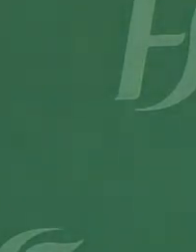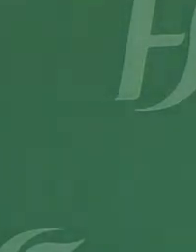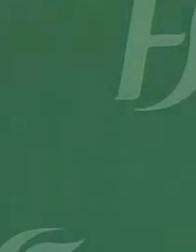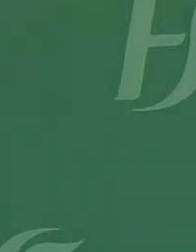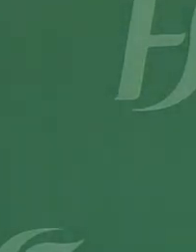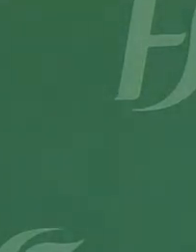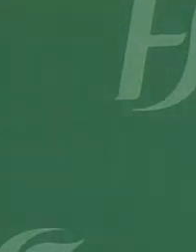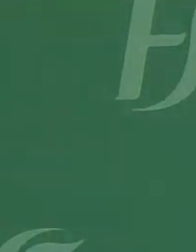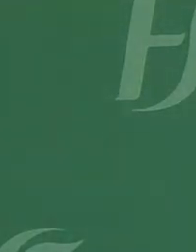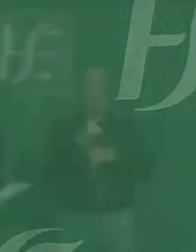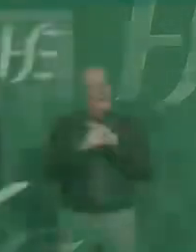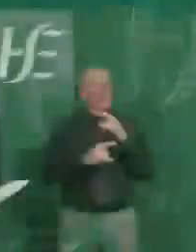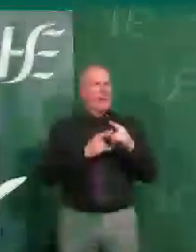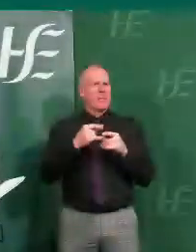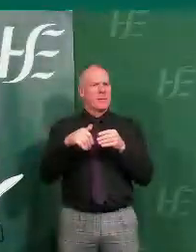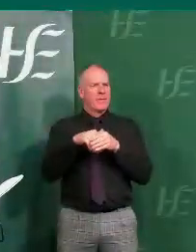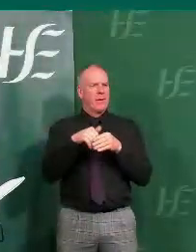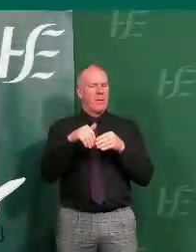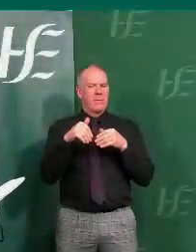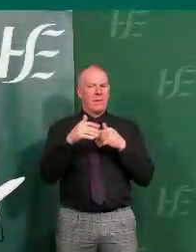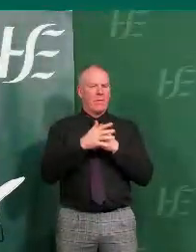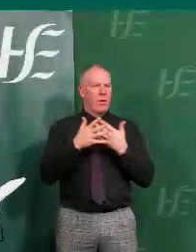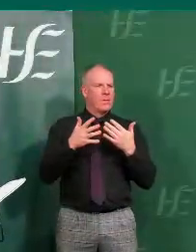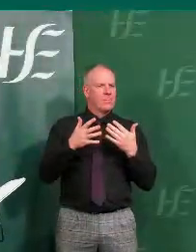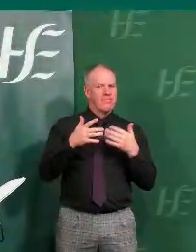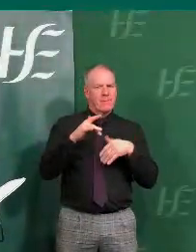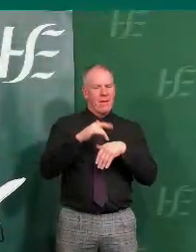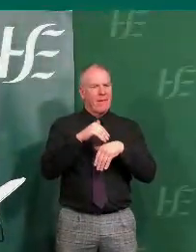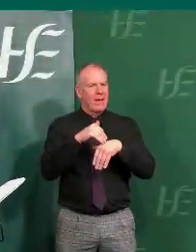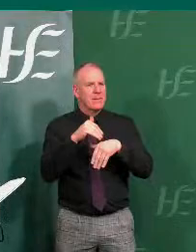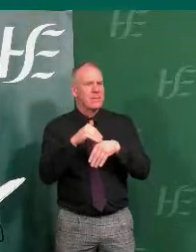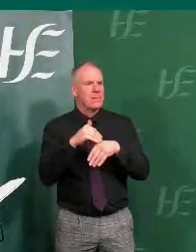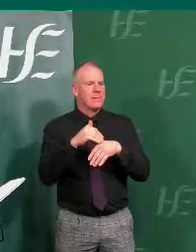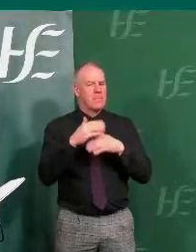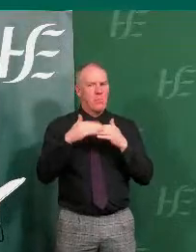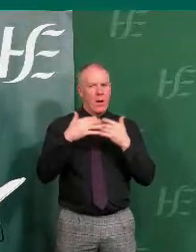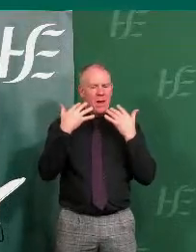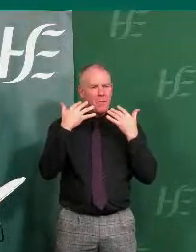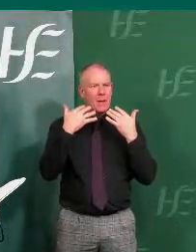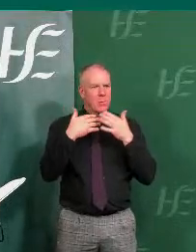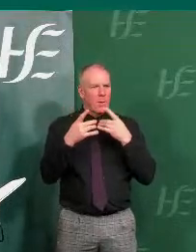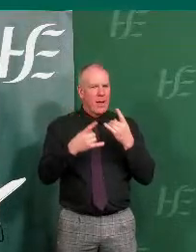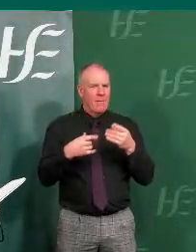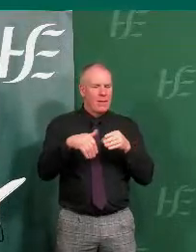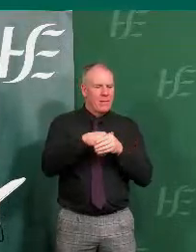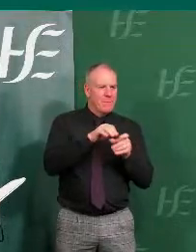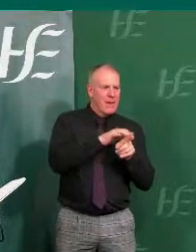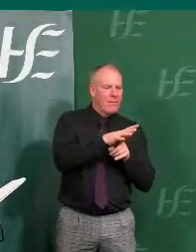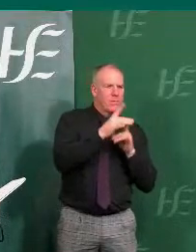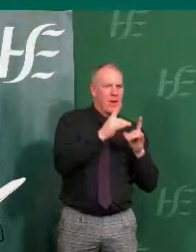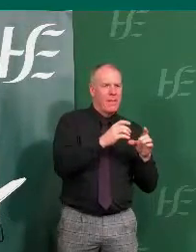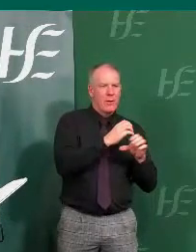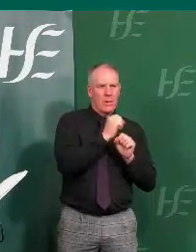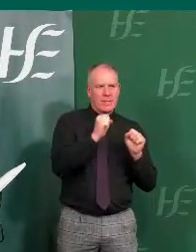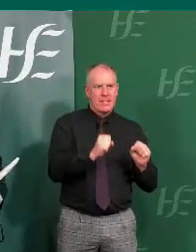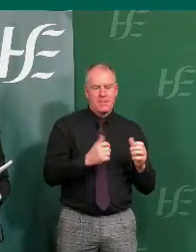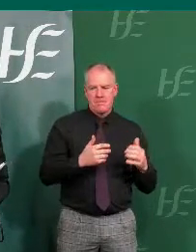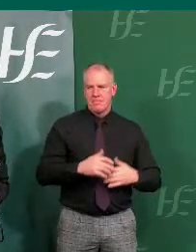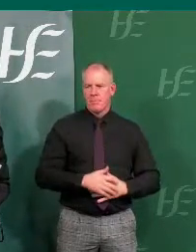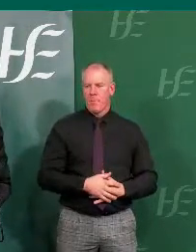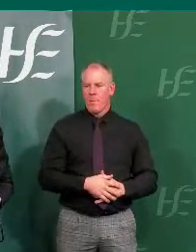it's translating through to harm and the increasing information we're getting from other healthcare systems as well as our own experience.